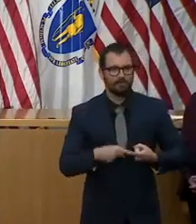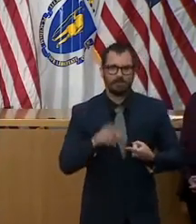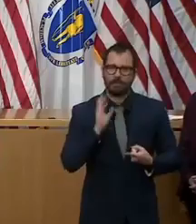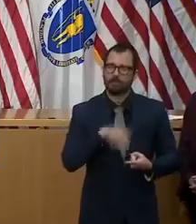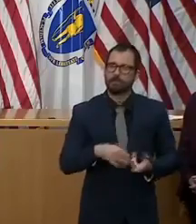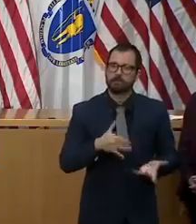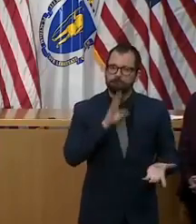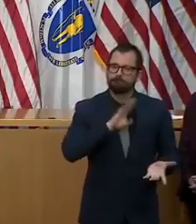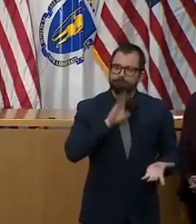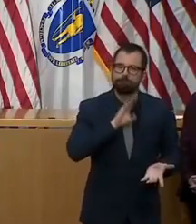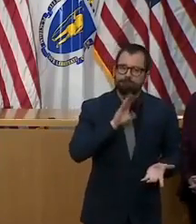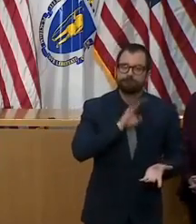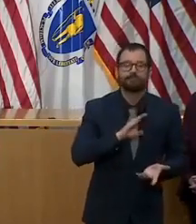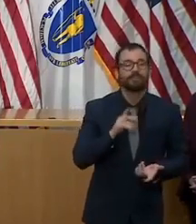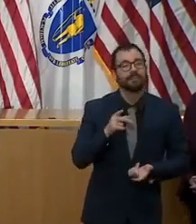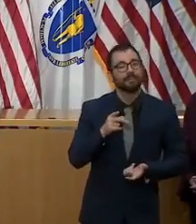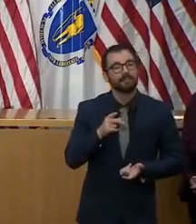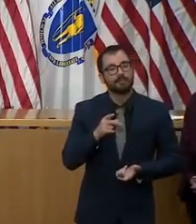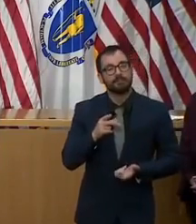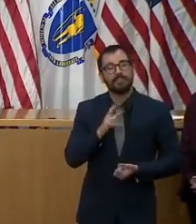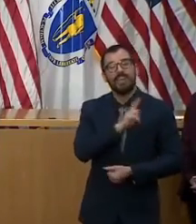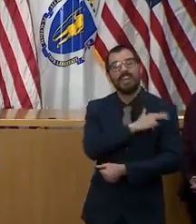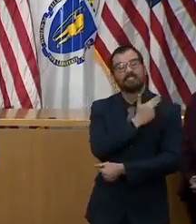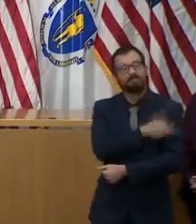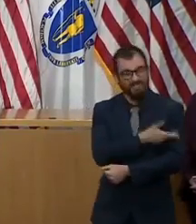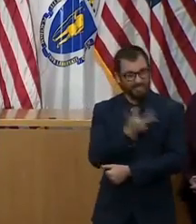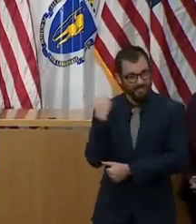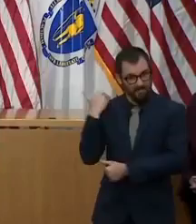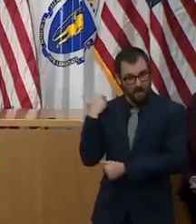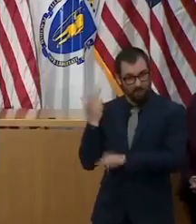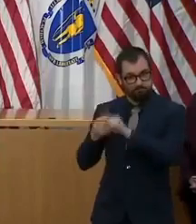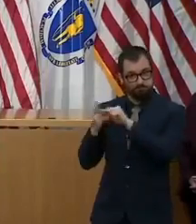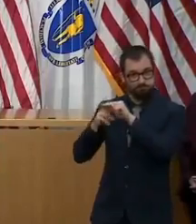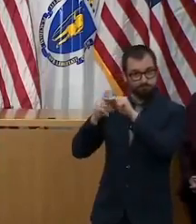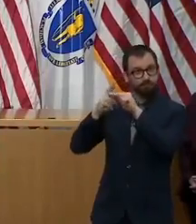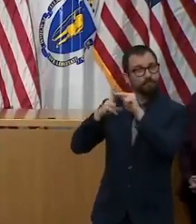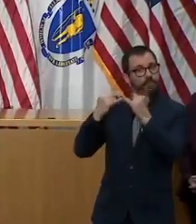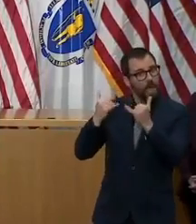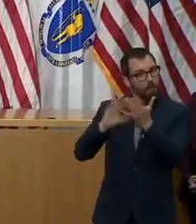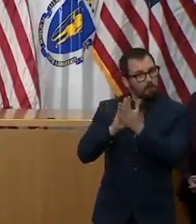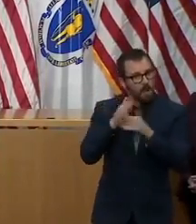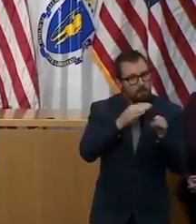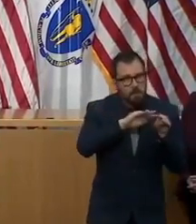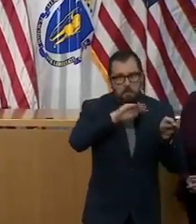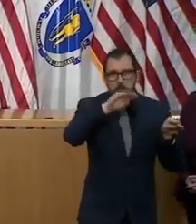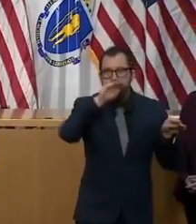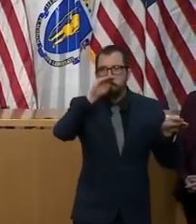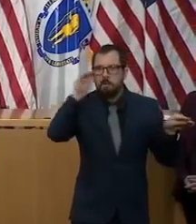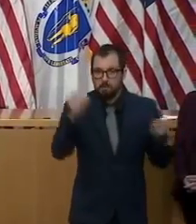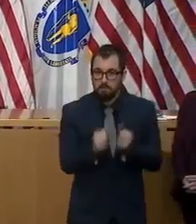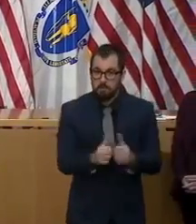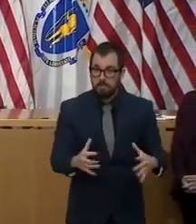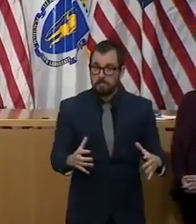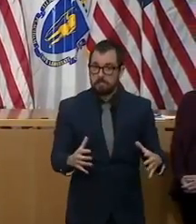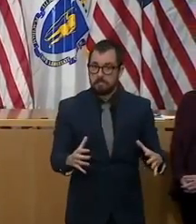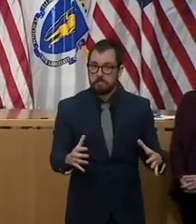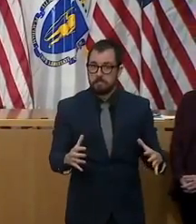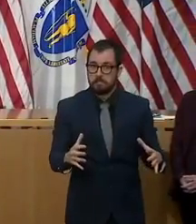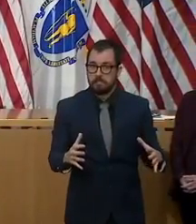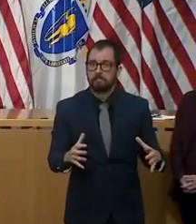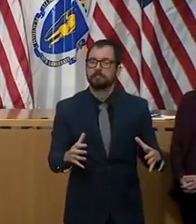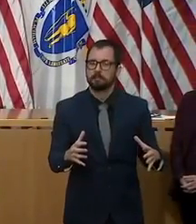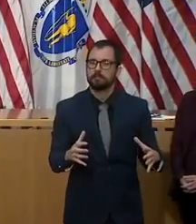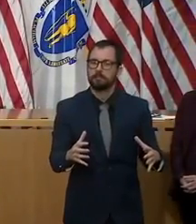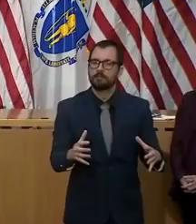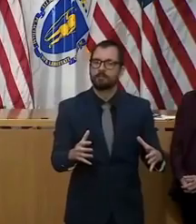fall. This is critically important to the decision-making, not just here in Massachusetts, but to the guidance that's been recommended in virtually